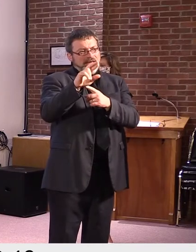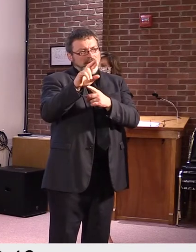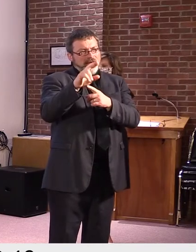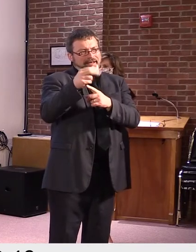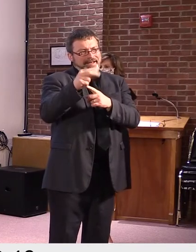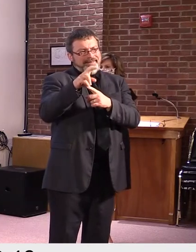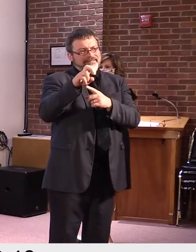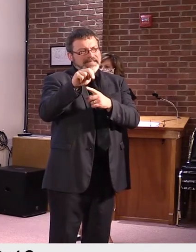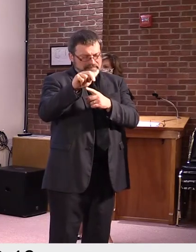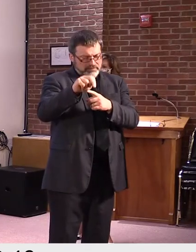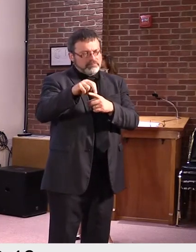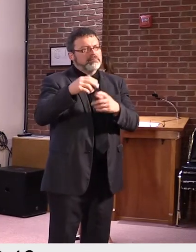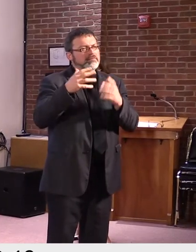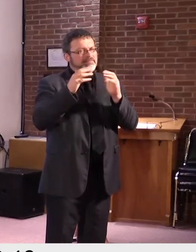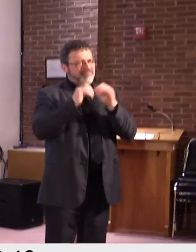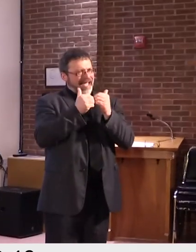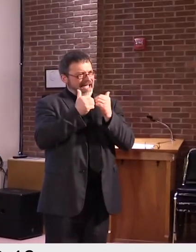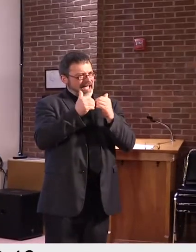Dr. Levine.